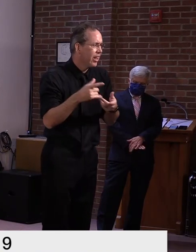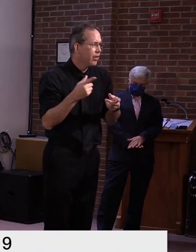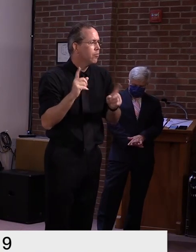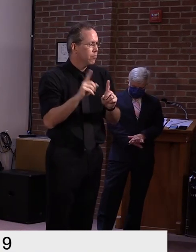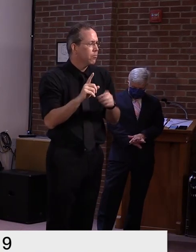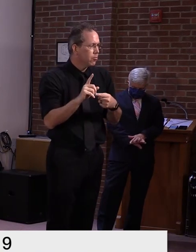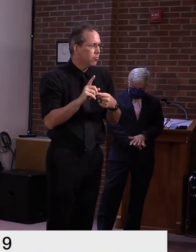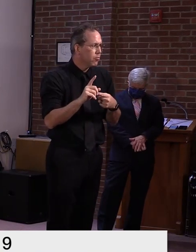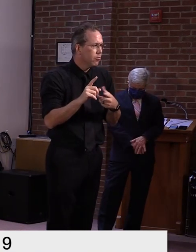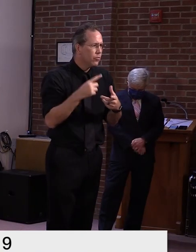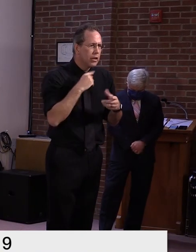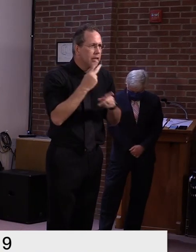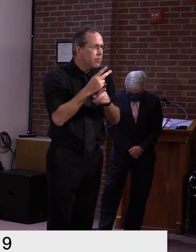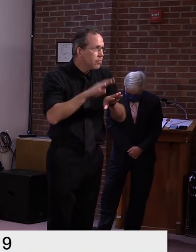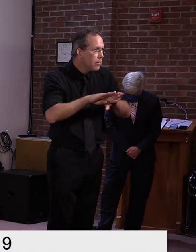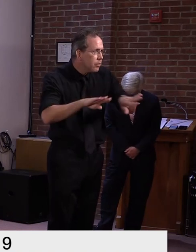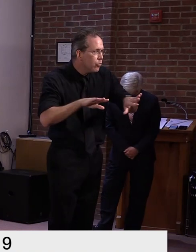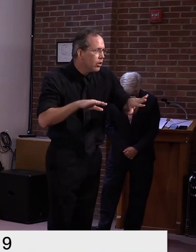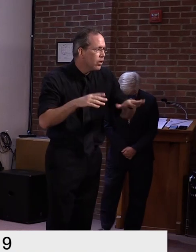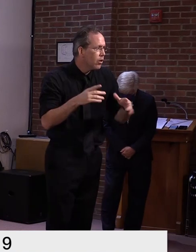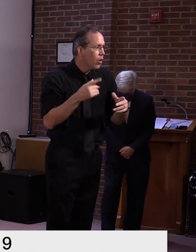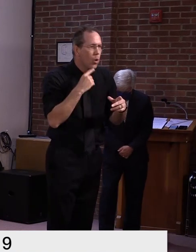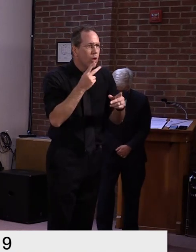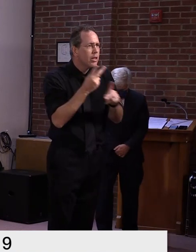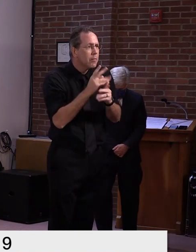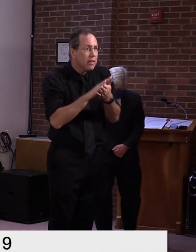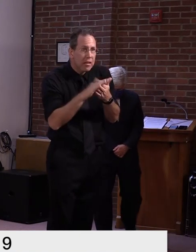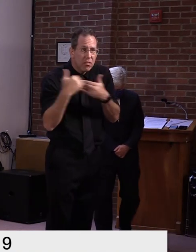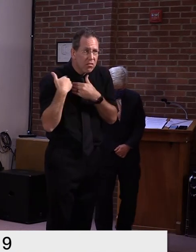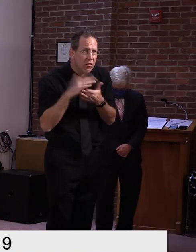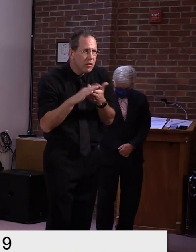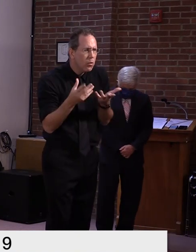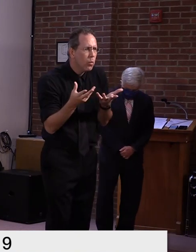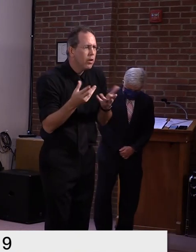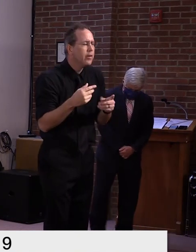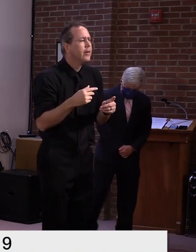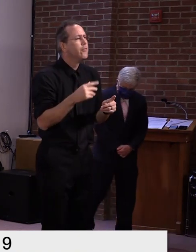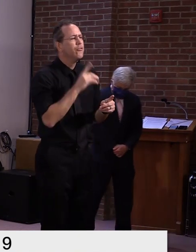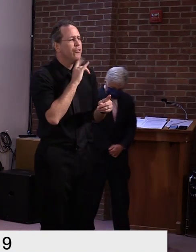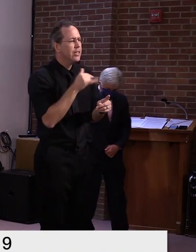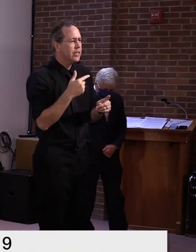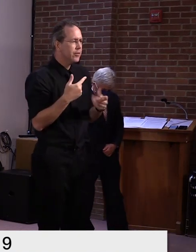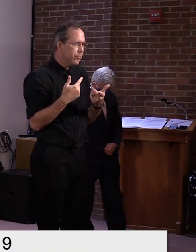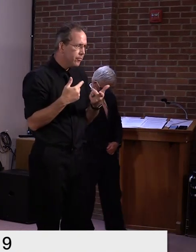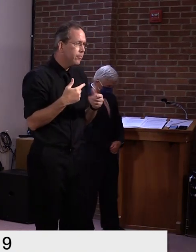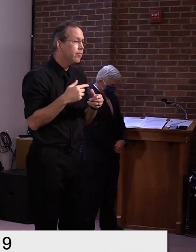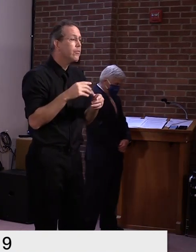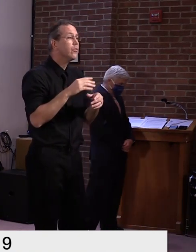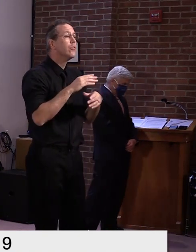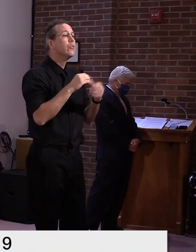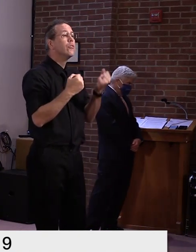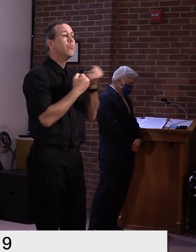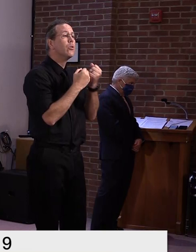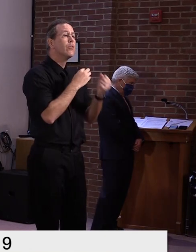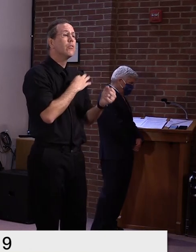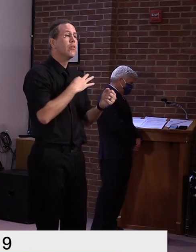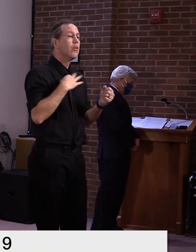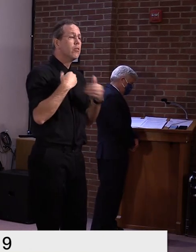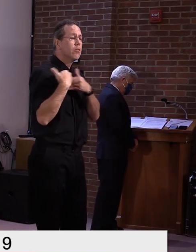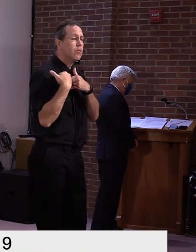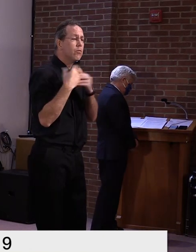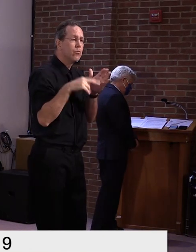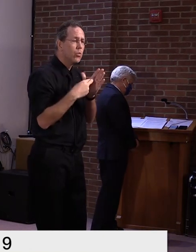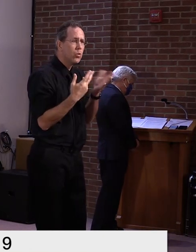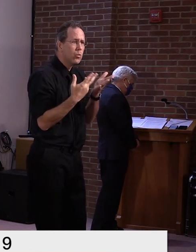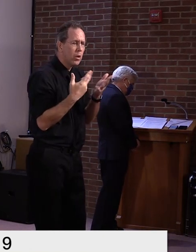so forth. I think the larger issue of student supports is still unknown. I think that we're, you know, districts will be focused on reopening first